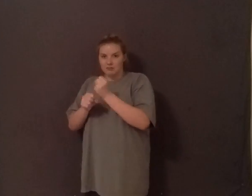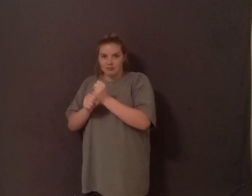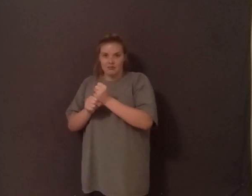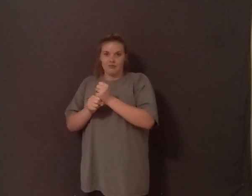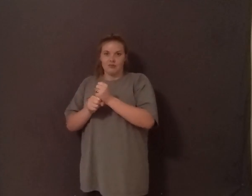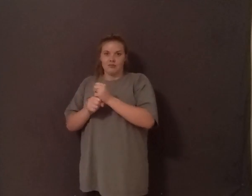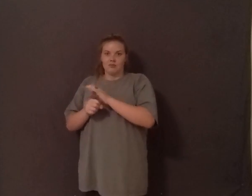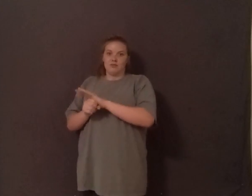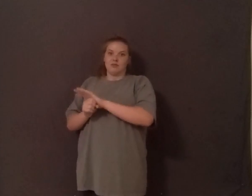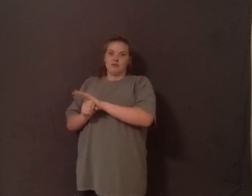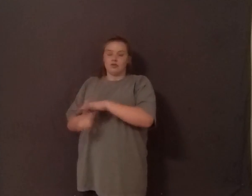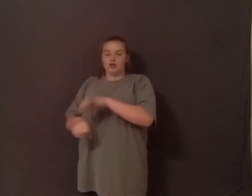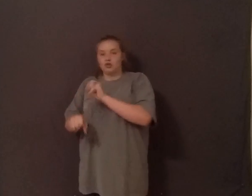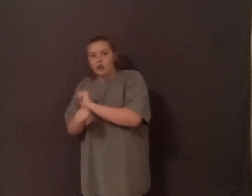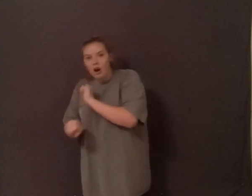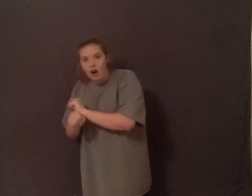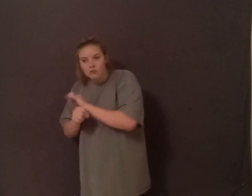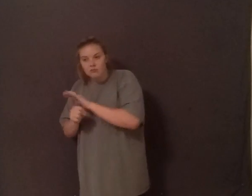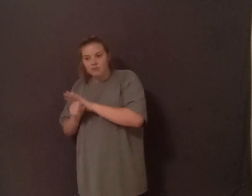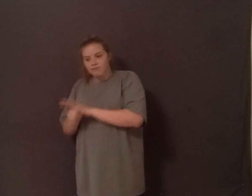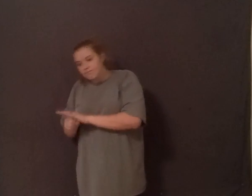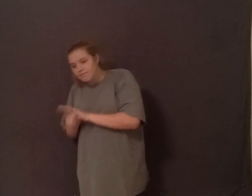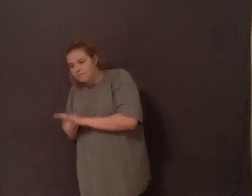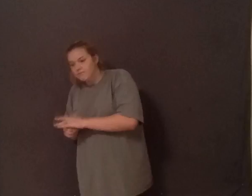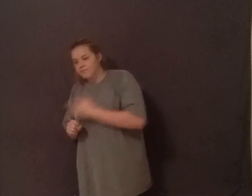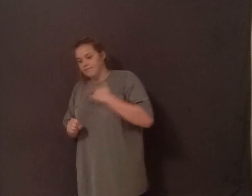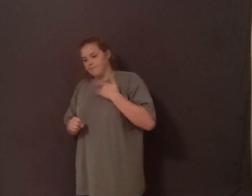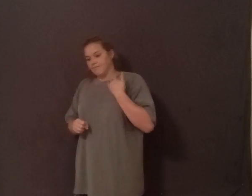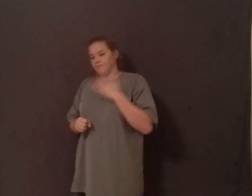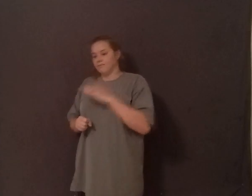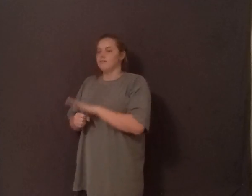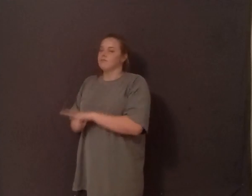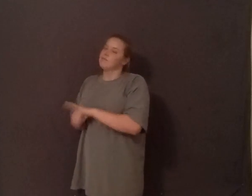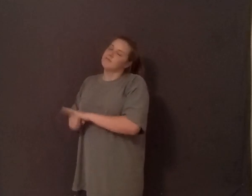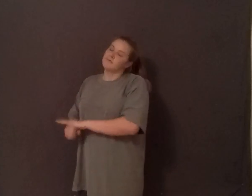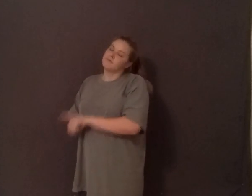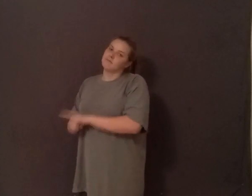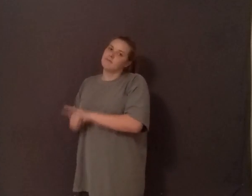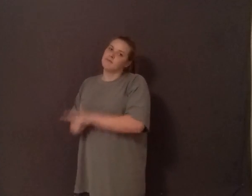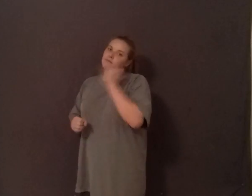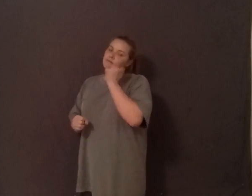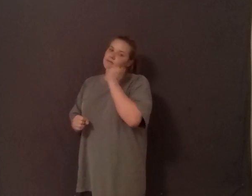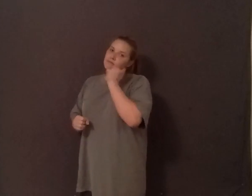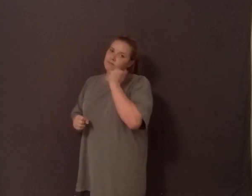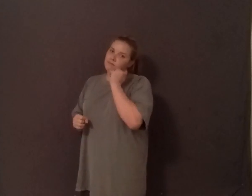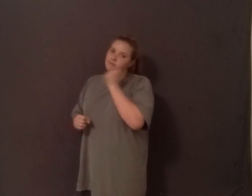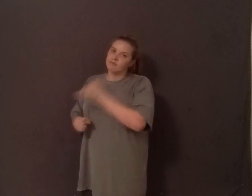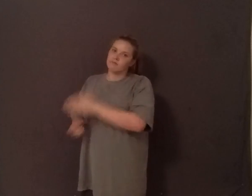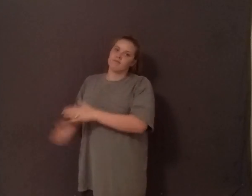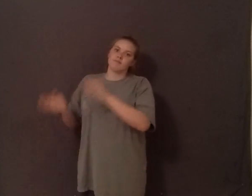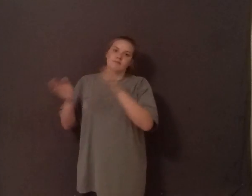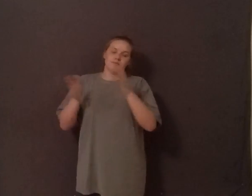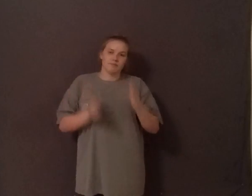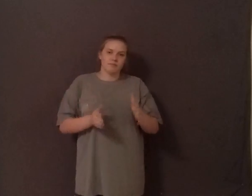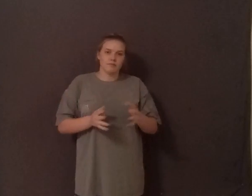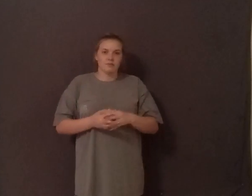job created stress, everybody that was in that job would be forced to feel stressed in every single moment. And you wouldn't feel stressed when you're at home